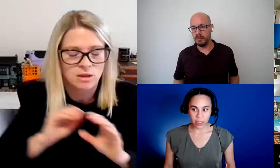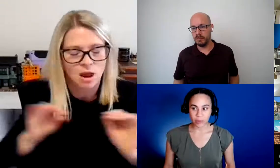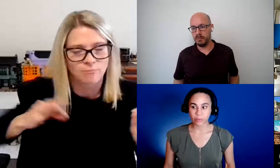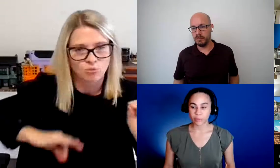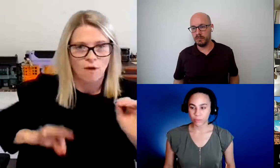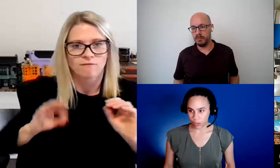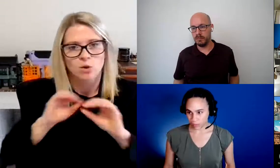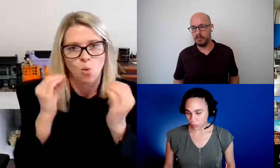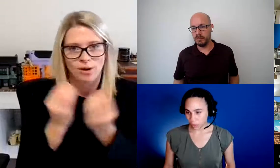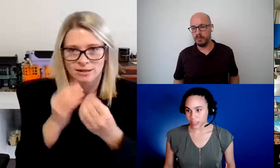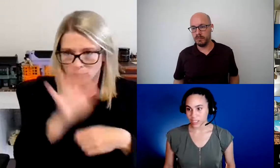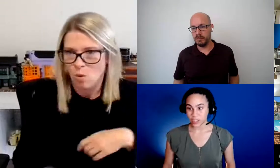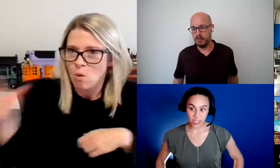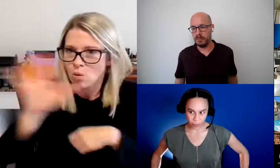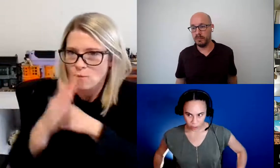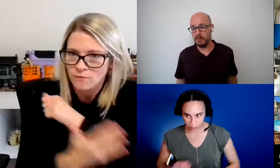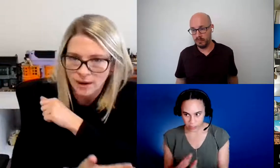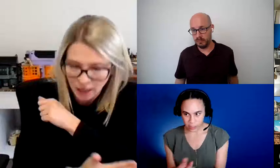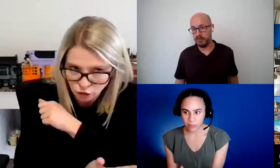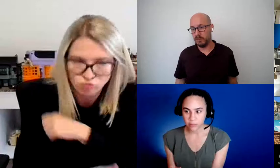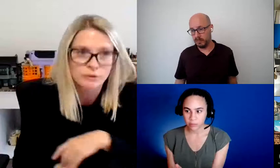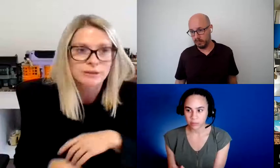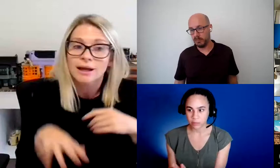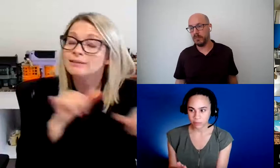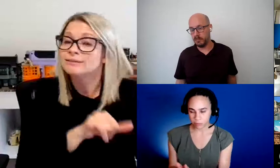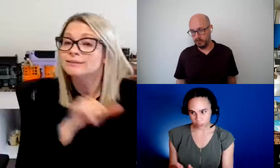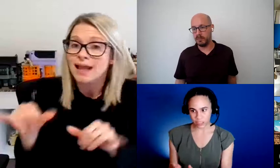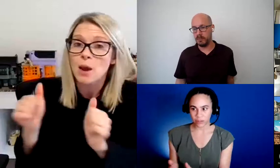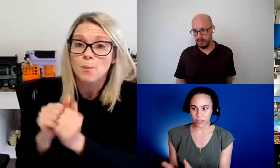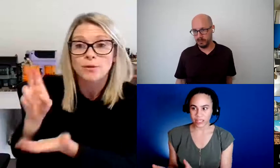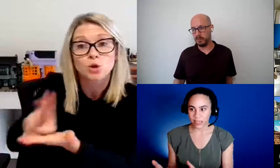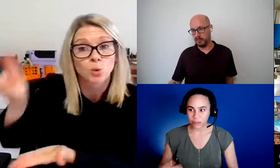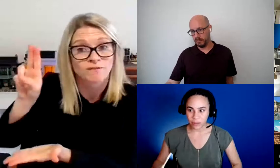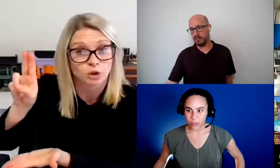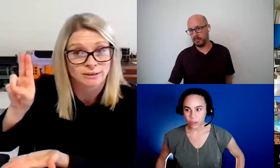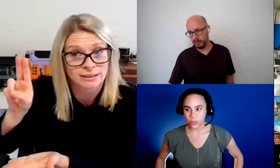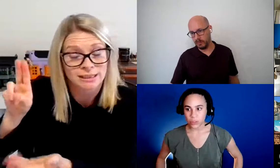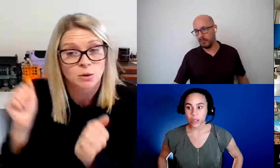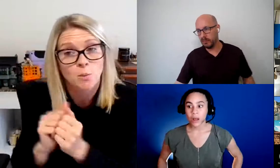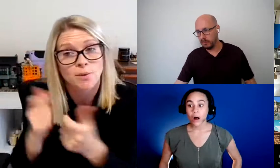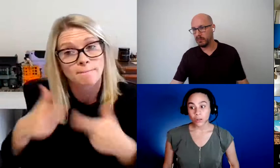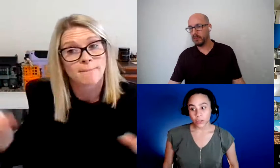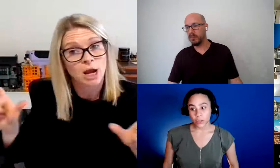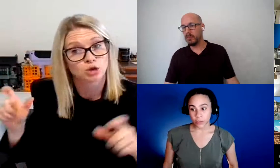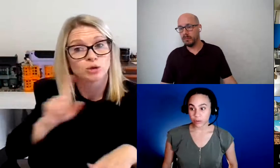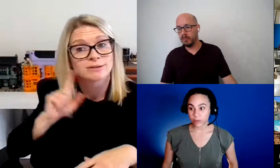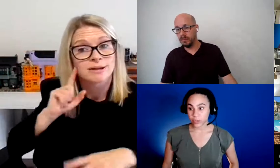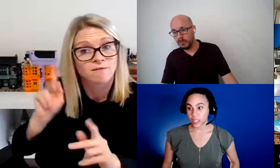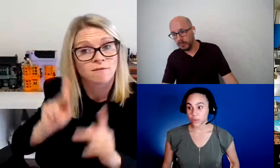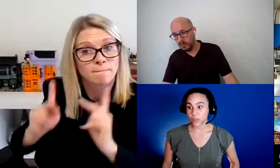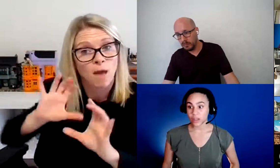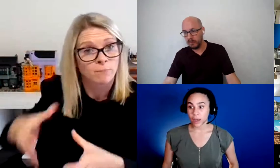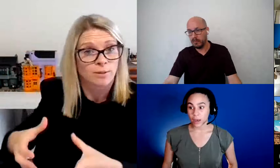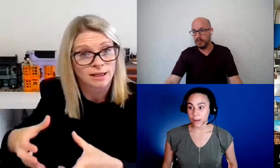nonprofit organizations that specialize in specifically deaf individuals. Also, universities with a